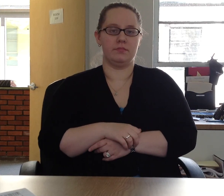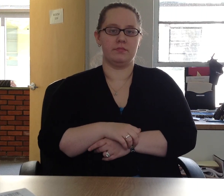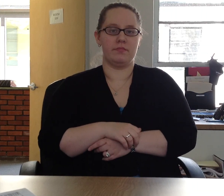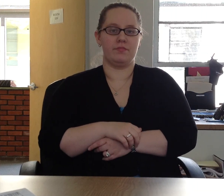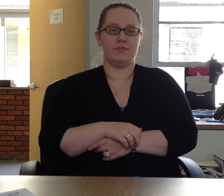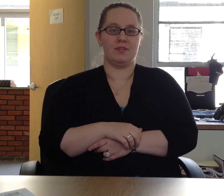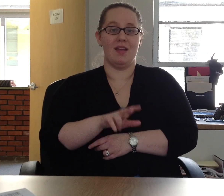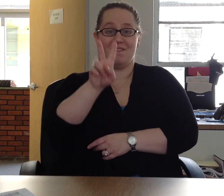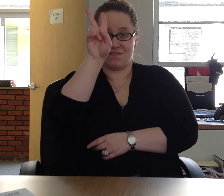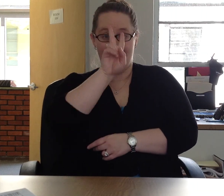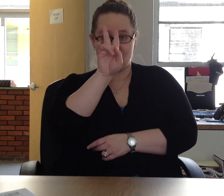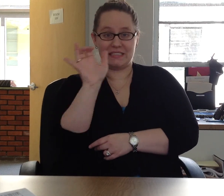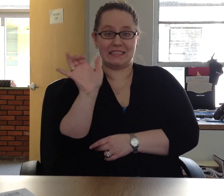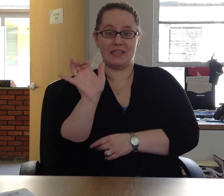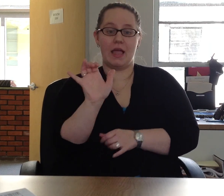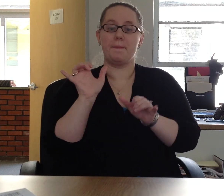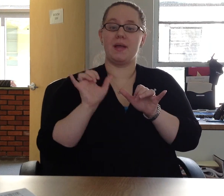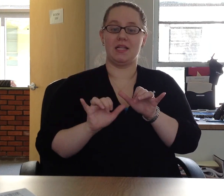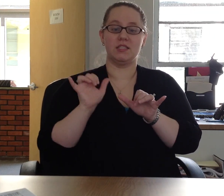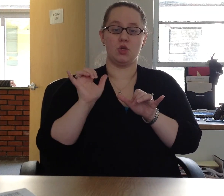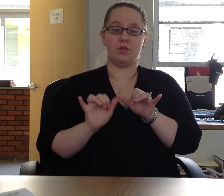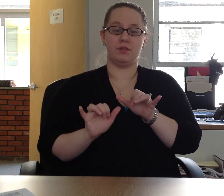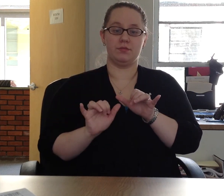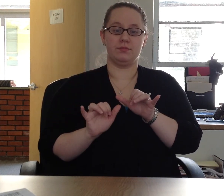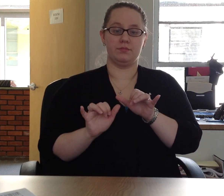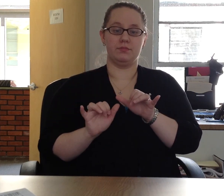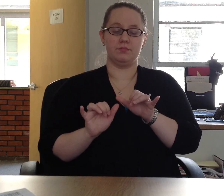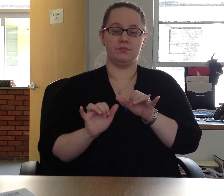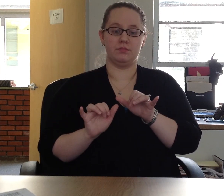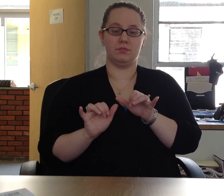Viruses, like bacteria, are presumed to exist everywhere.